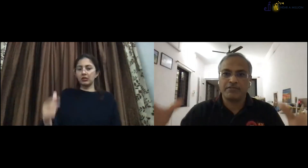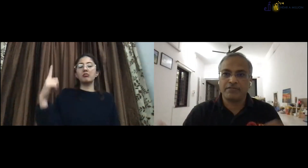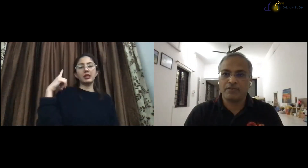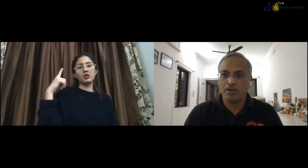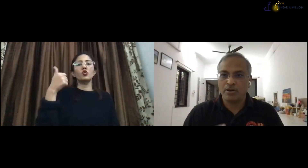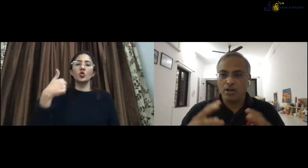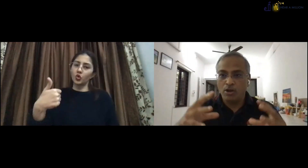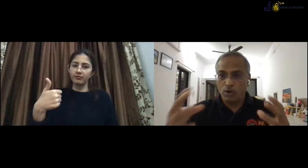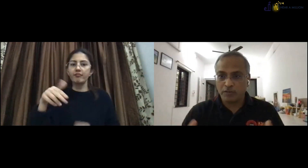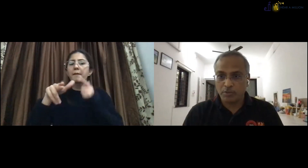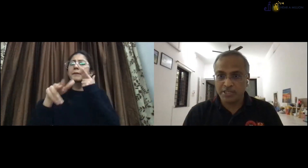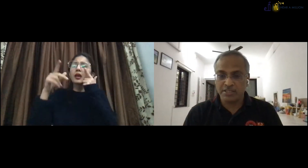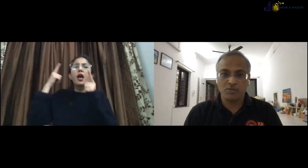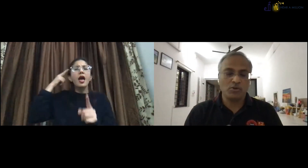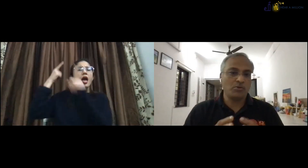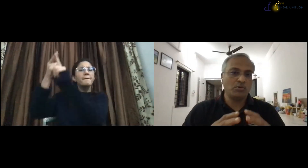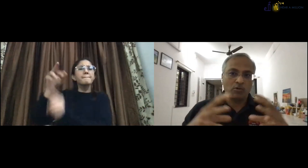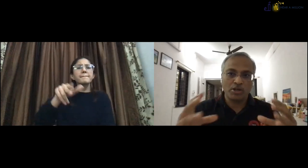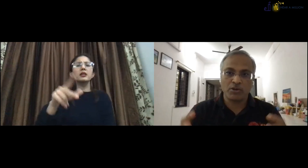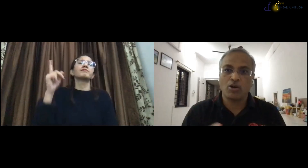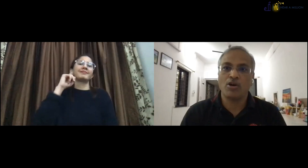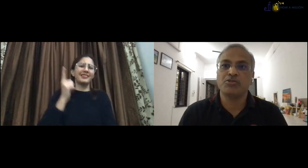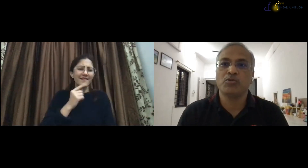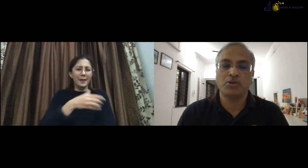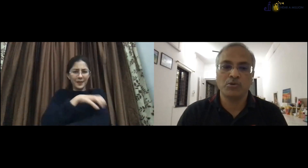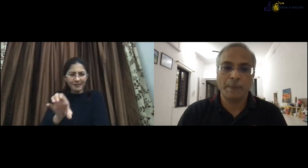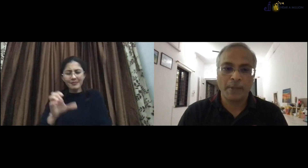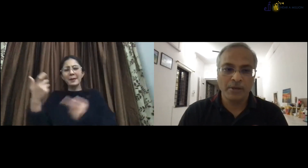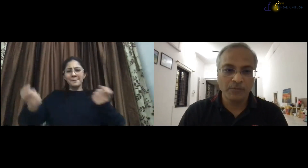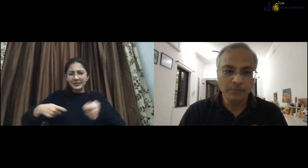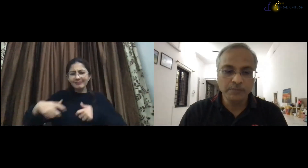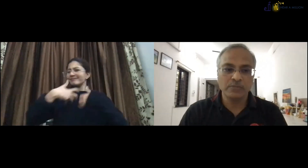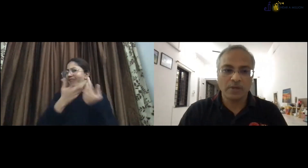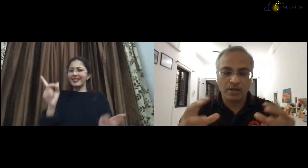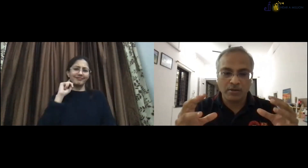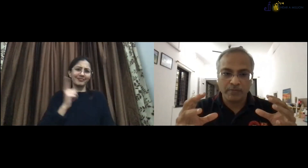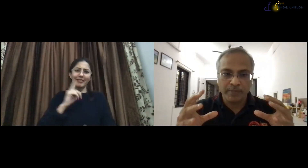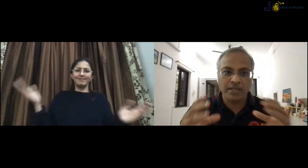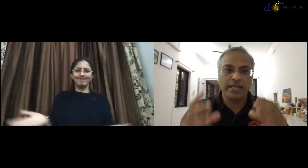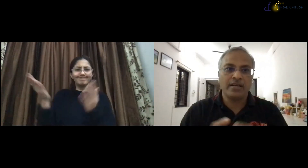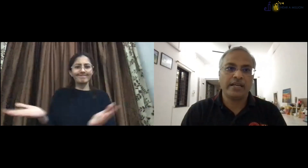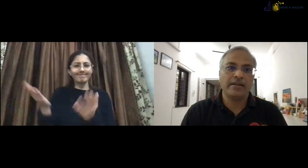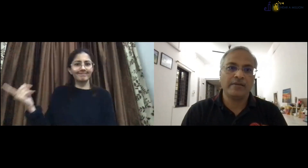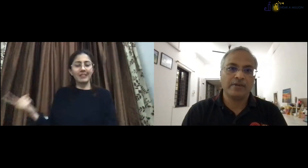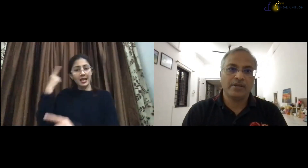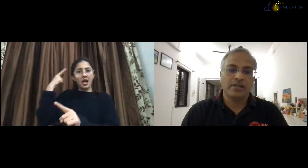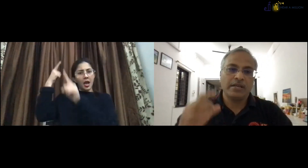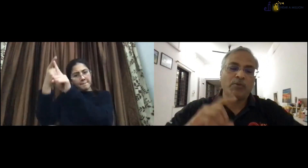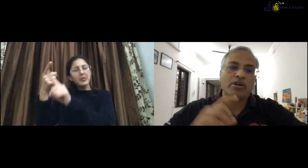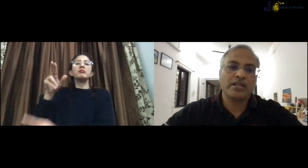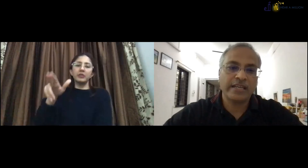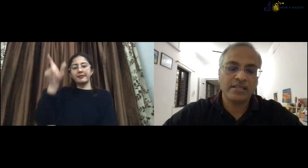the cause of deaf, or whatever business you want to do, or whatever cause you want to be the leader